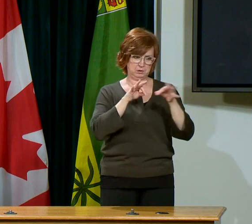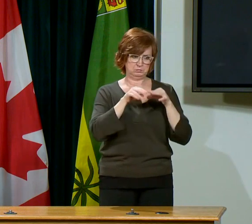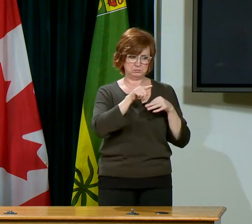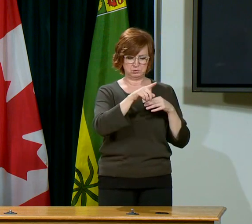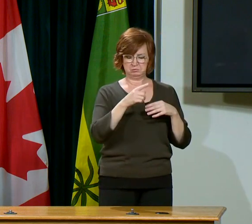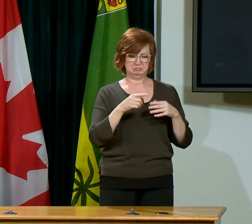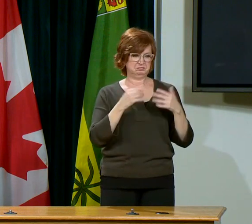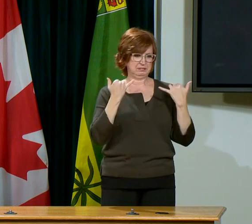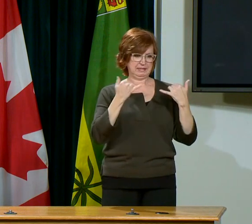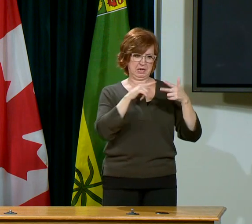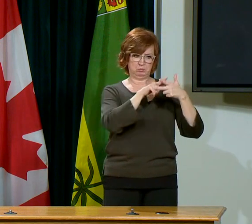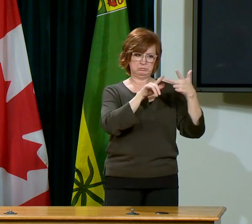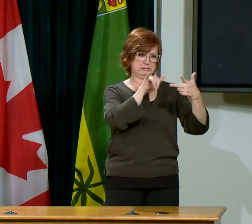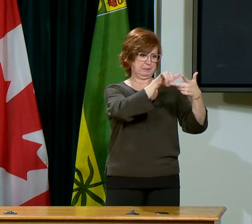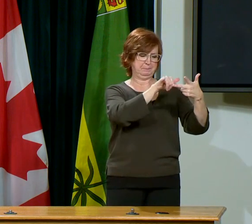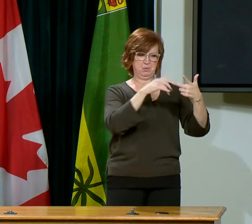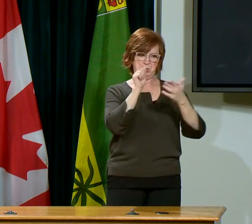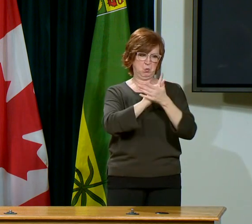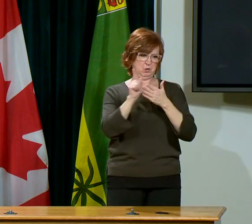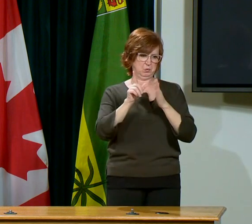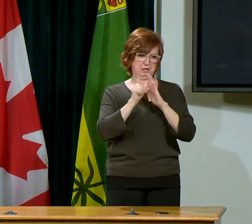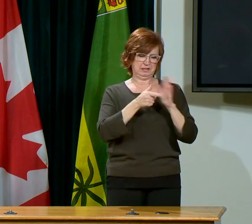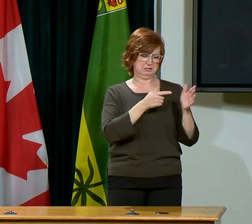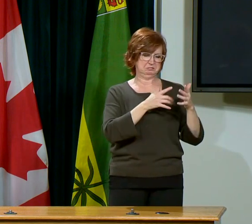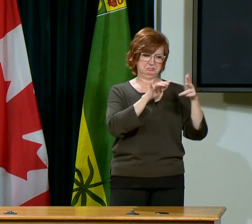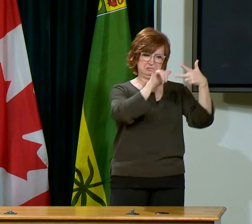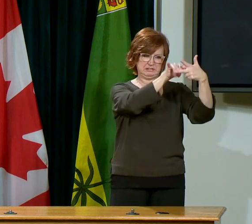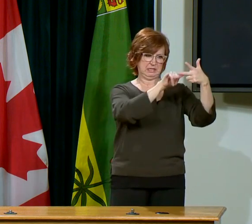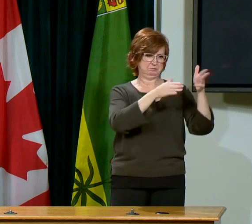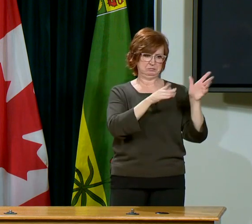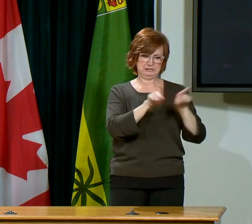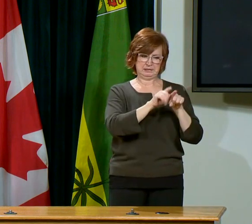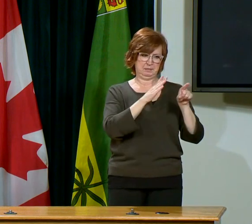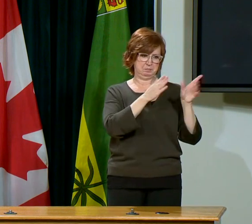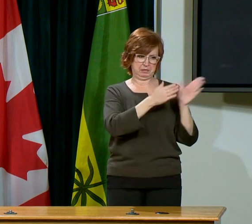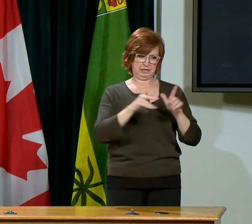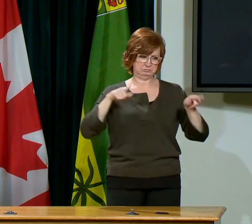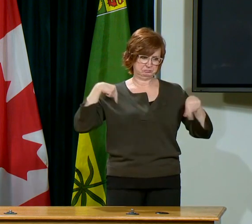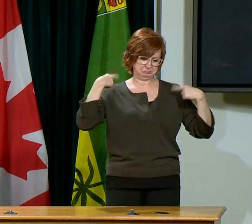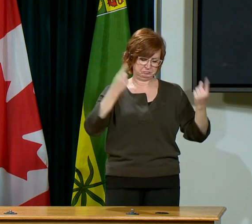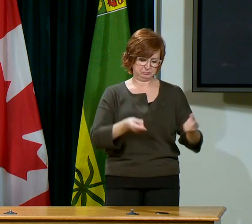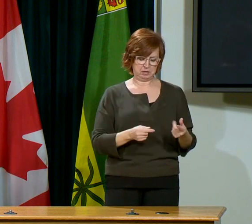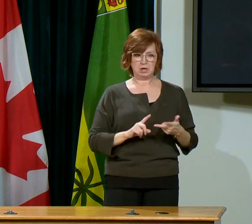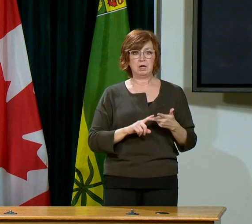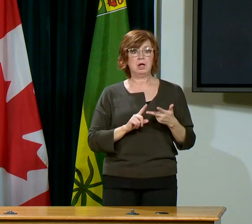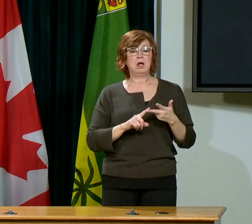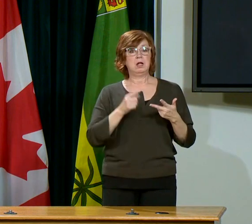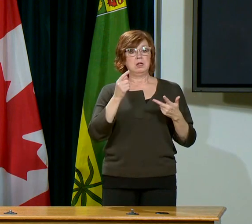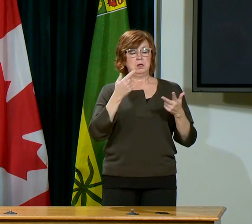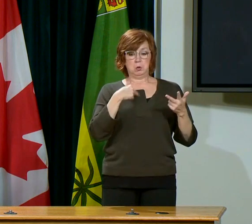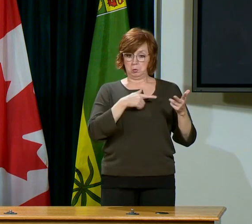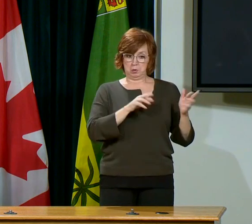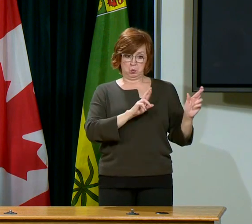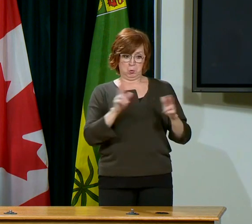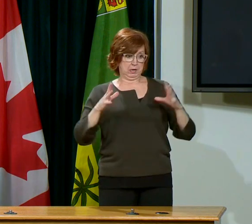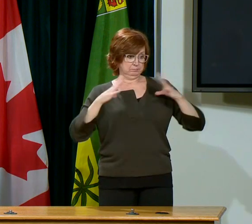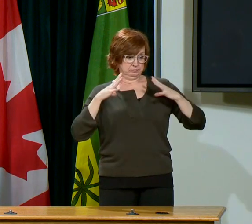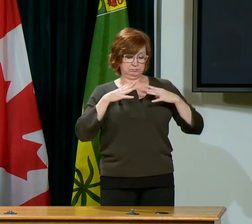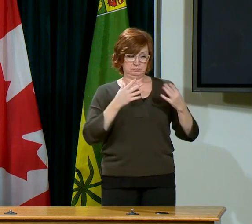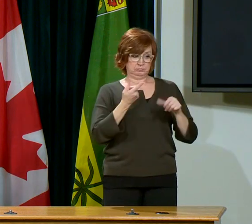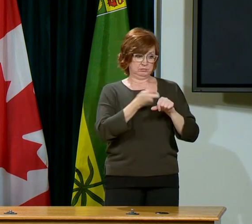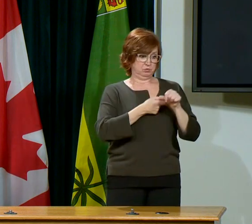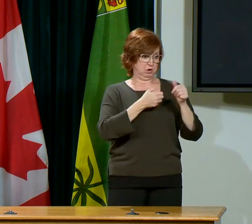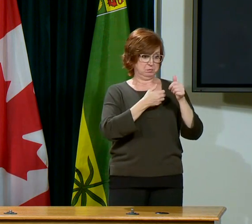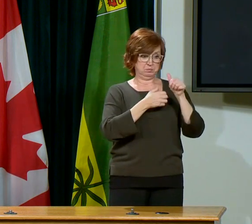as I've already said, to the modeling today, so we are still preparing based on the models that we used last